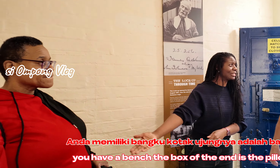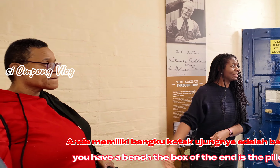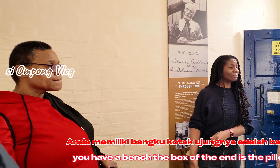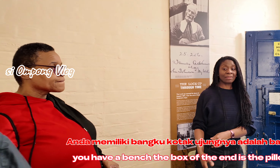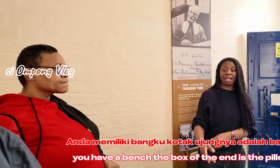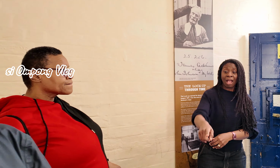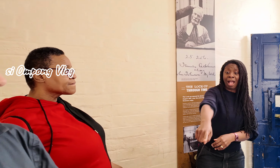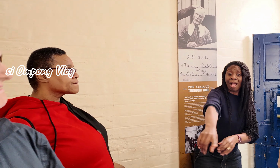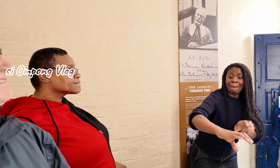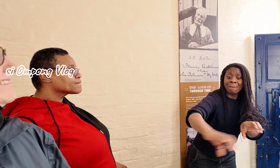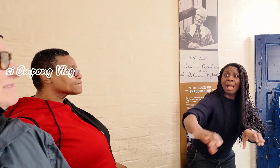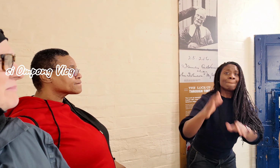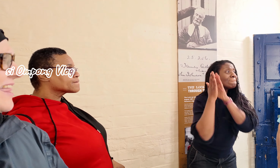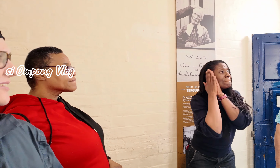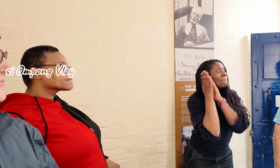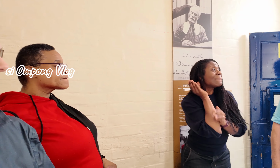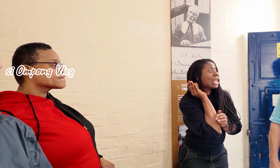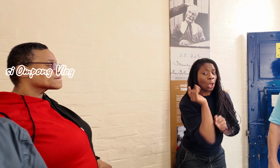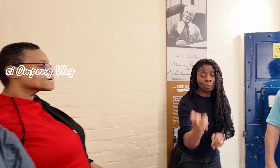the pillow.